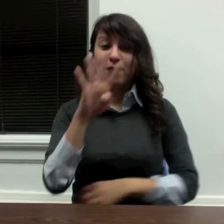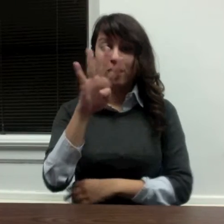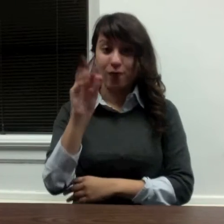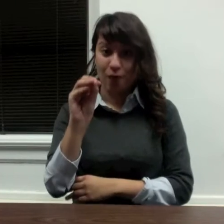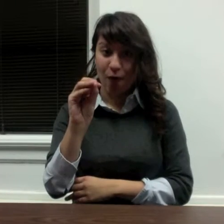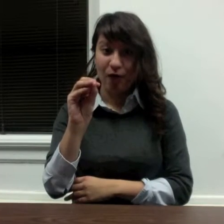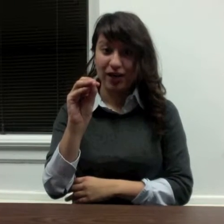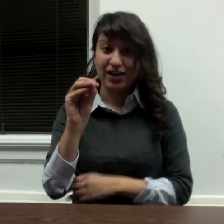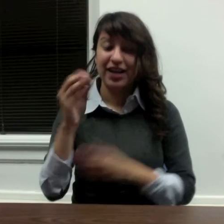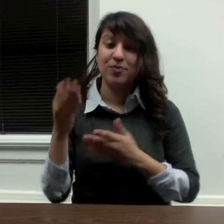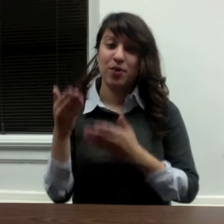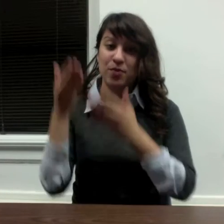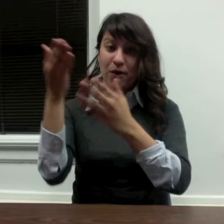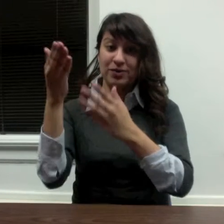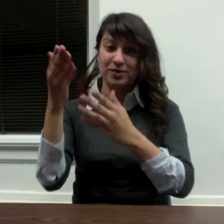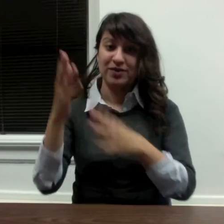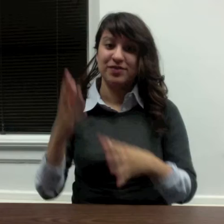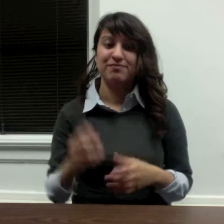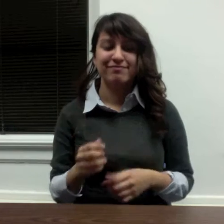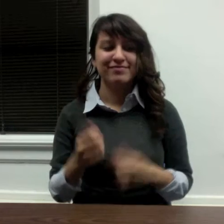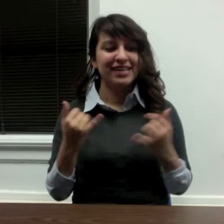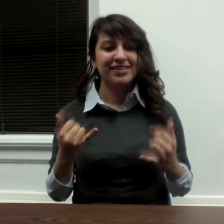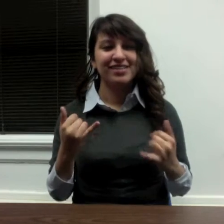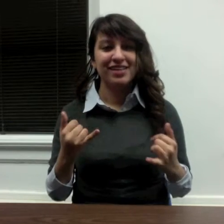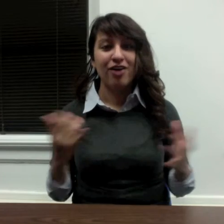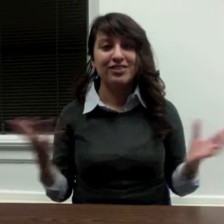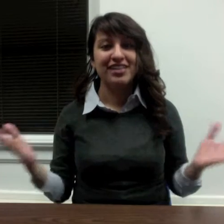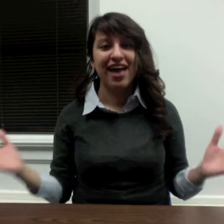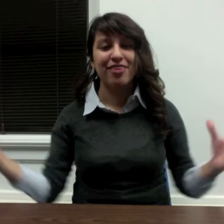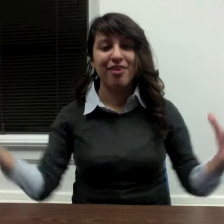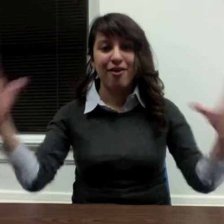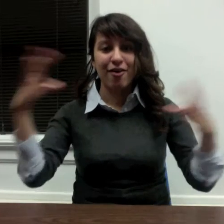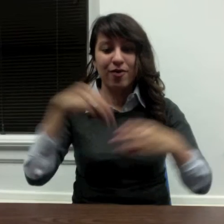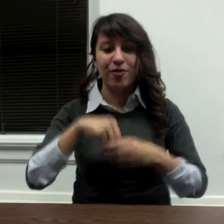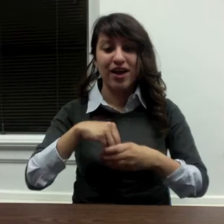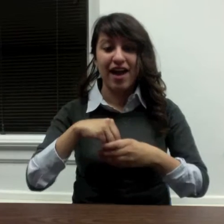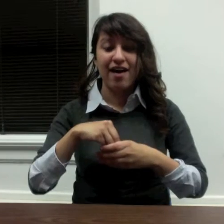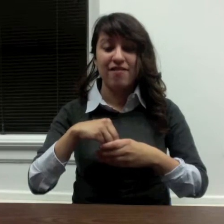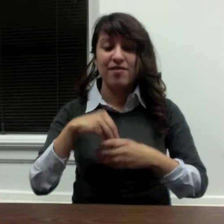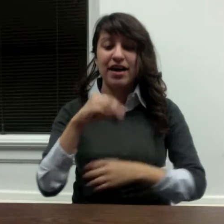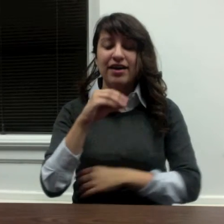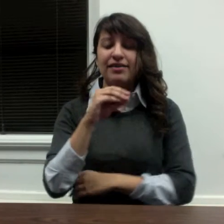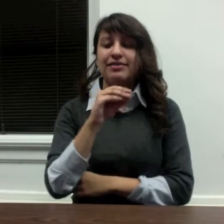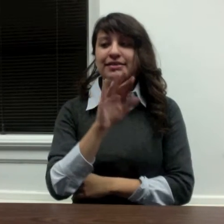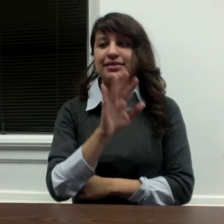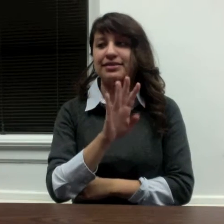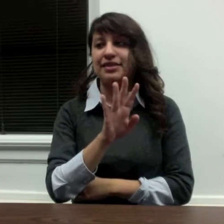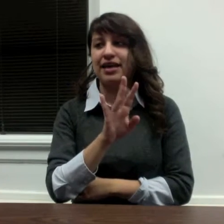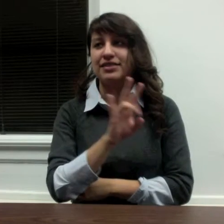75 proposals for workshops that we have to look through to make our selections from.